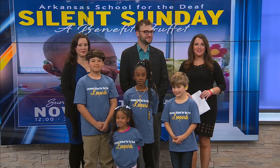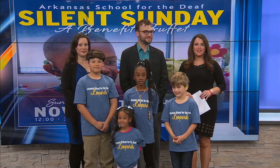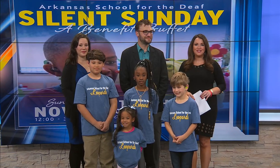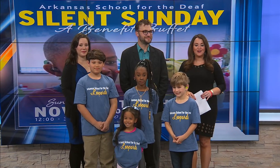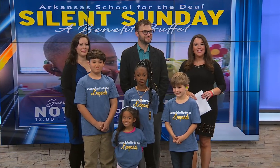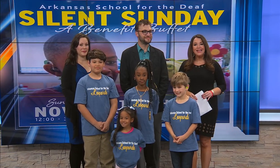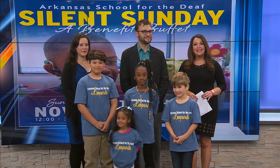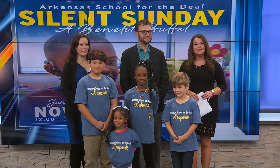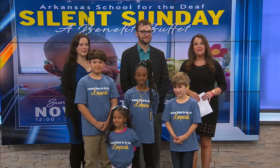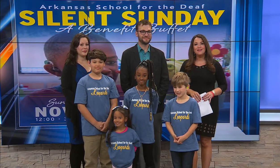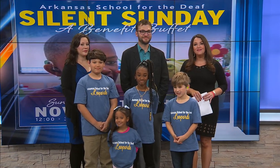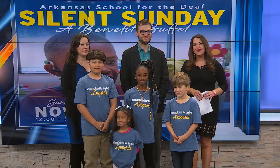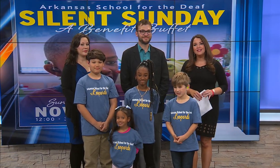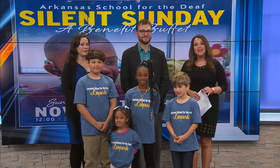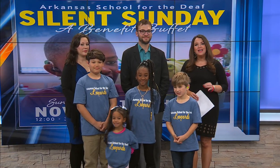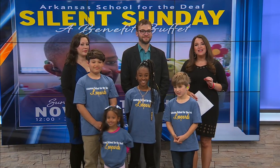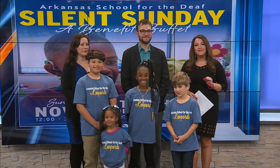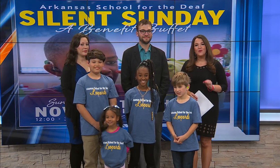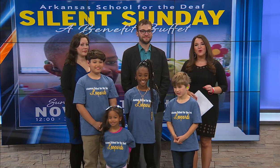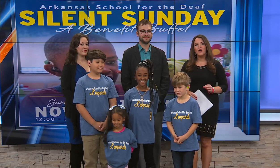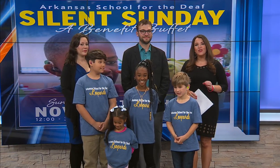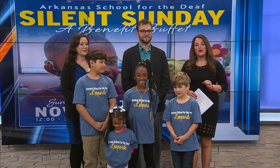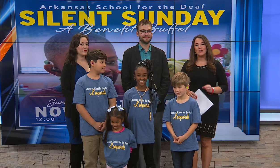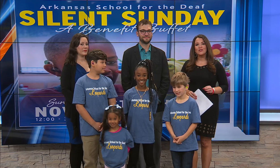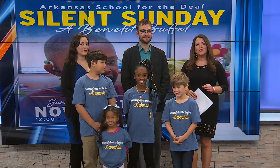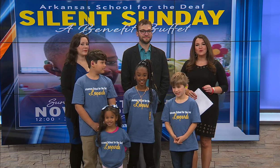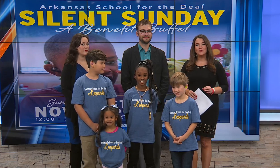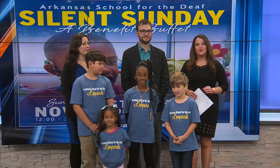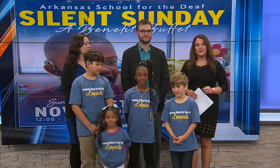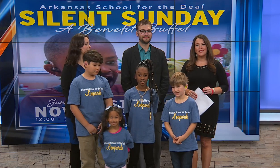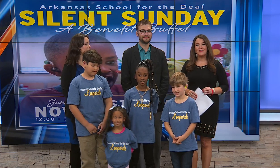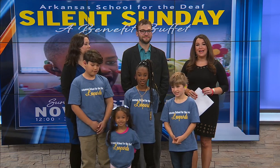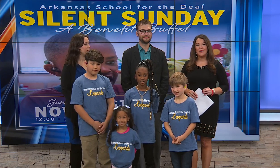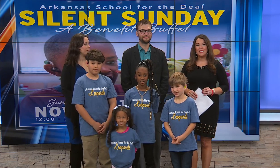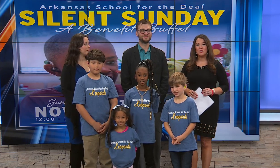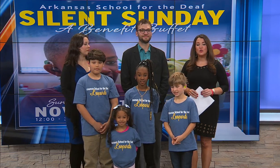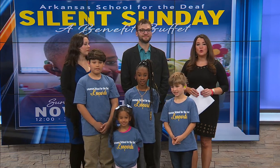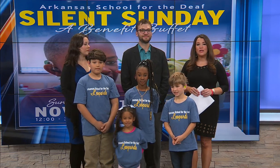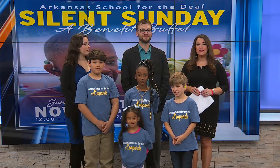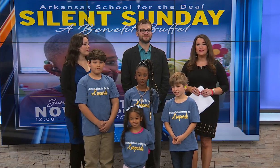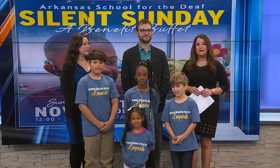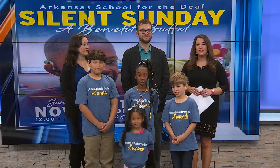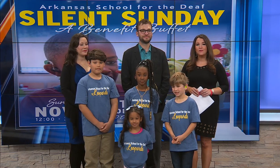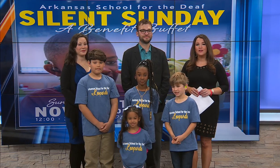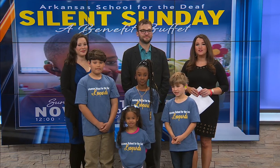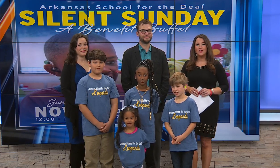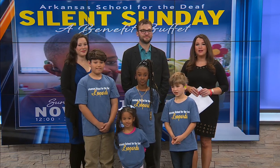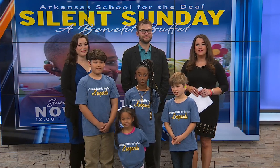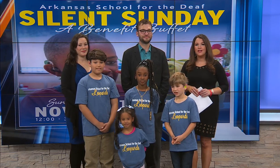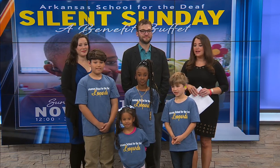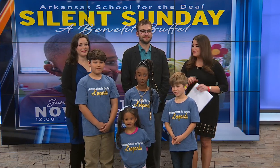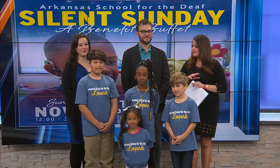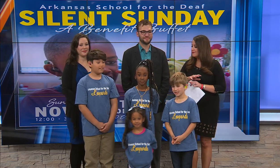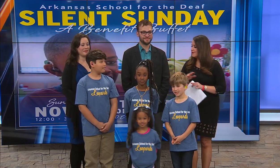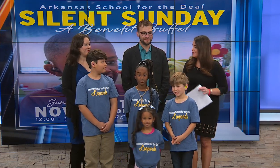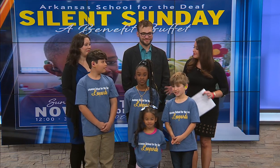Center. It's a benefit for the Arkansas School for the Deaf. Now in its 30th year, Michelle, Kevin, and some wonderful